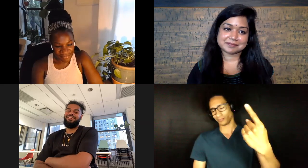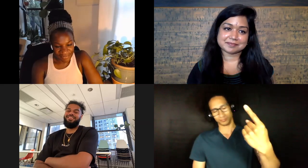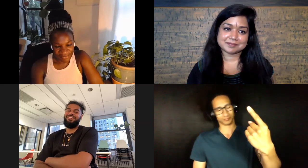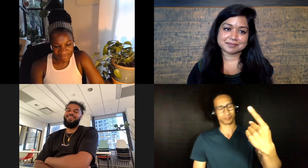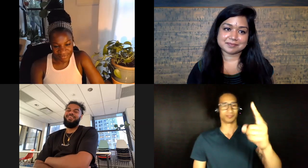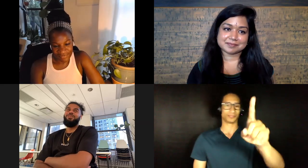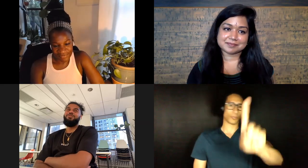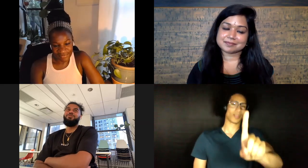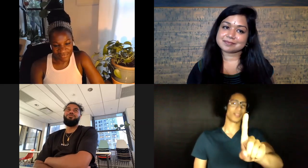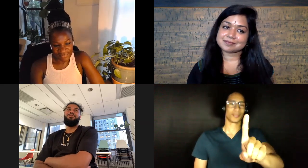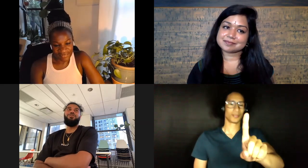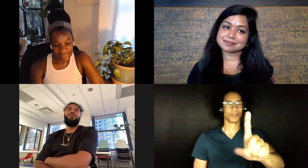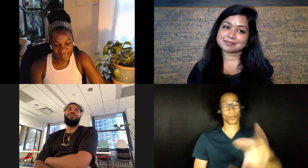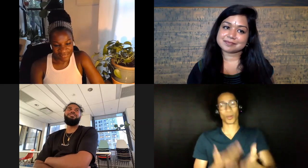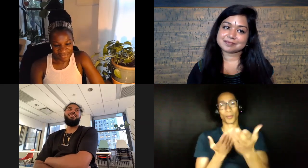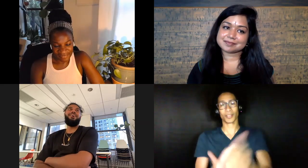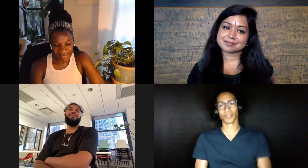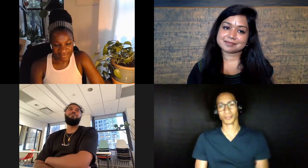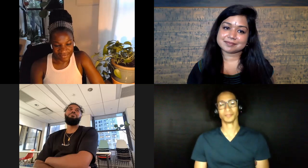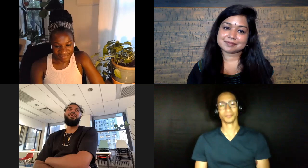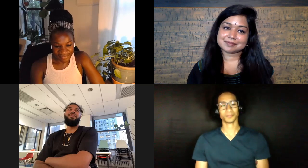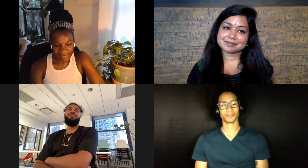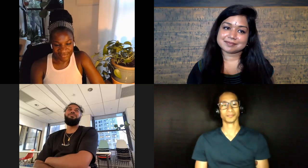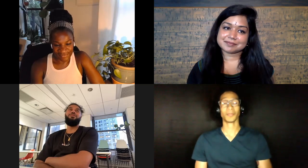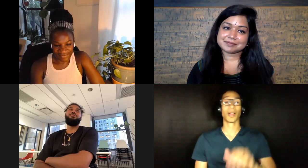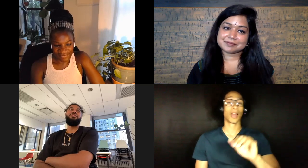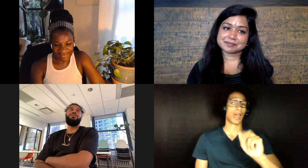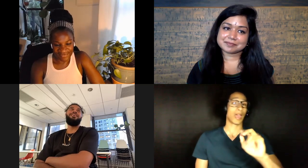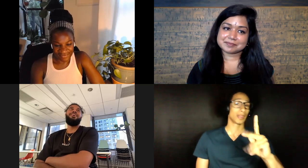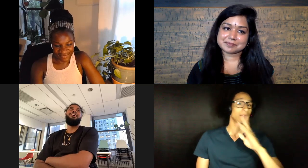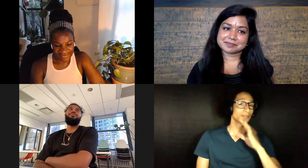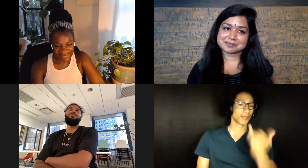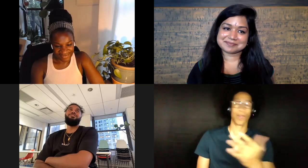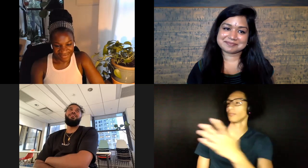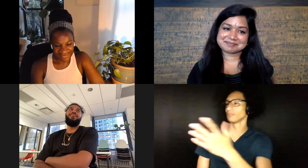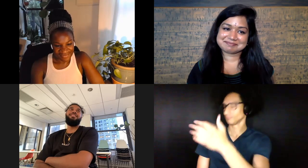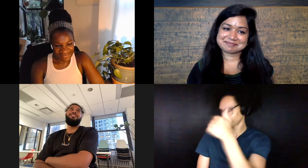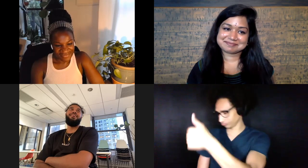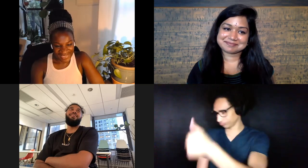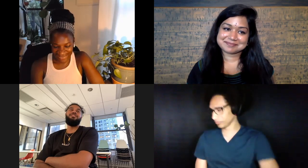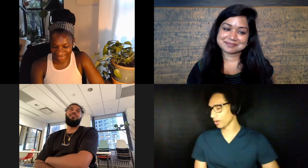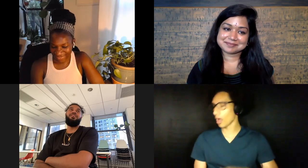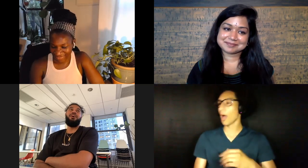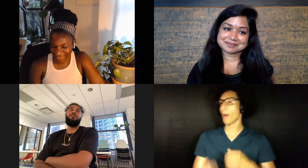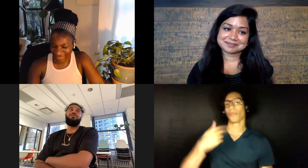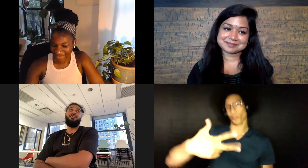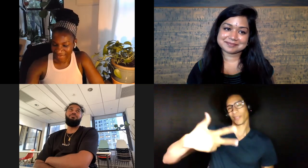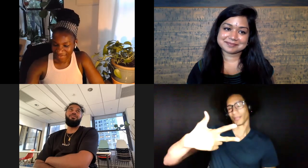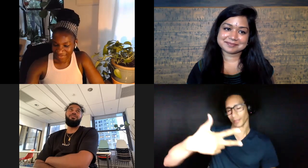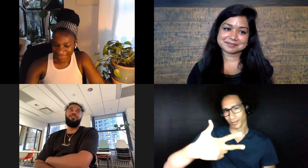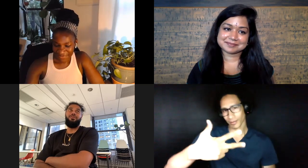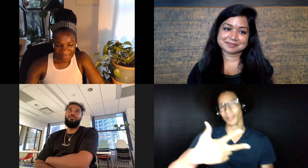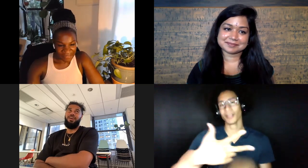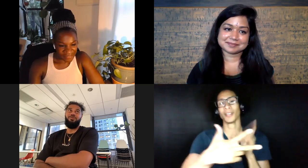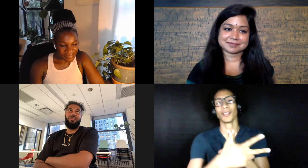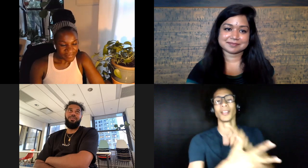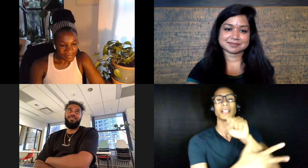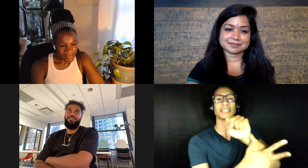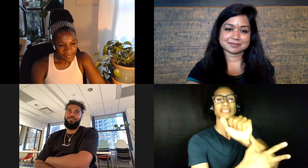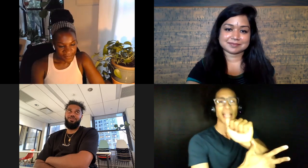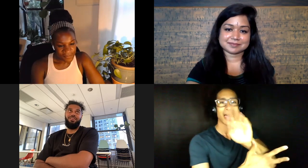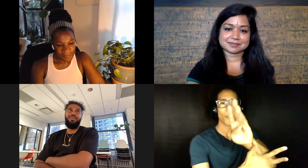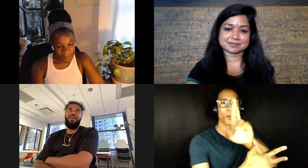to also, like, that's where like my favorite music, me particularly, the music I like the most comes from London. And so I'm super excited to go there. And I